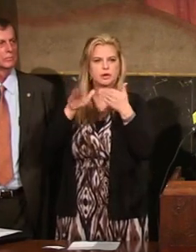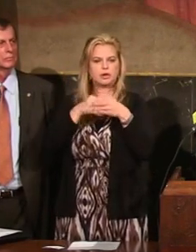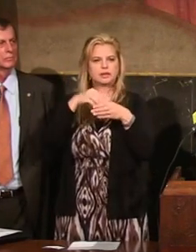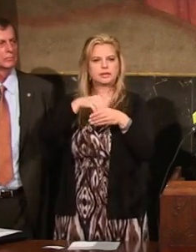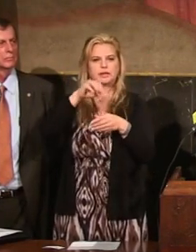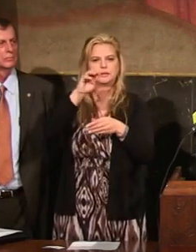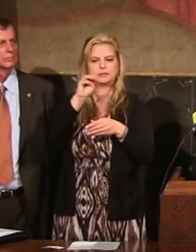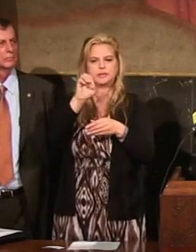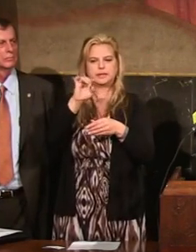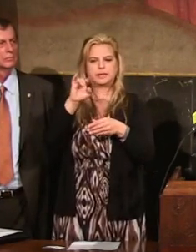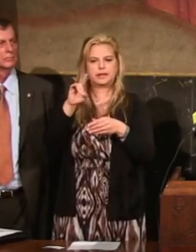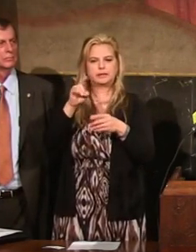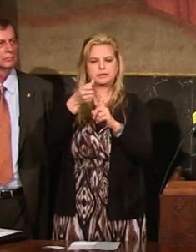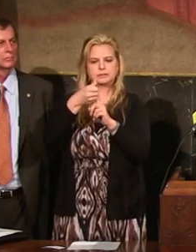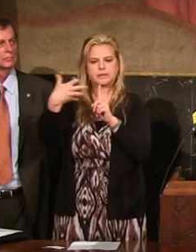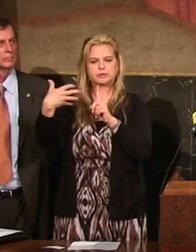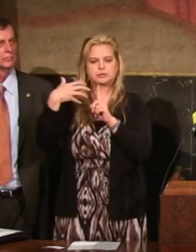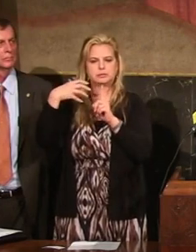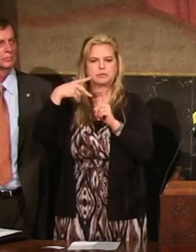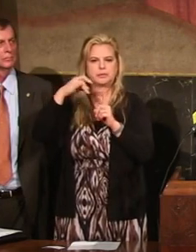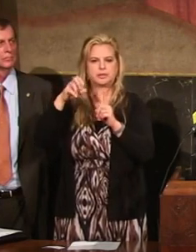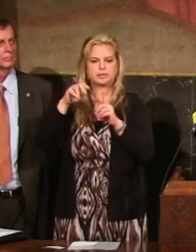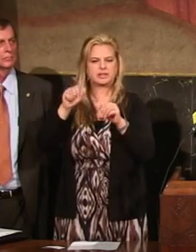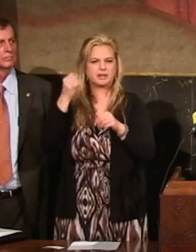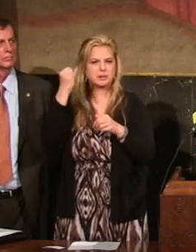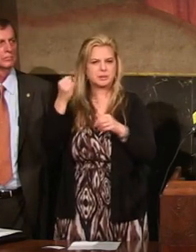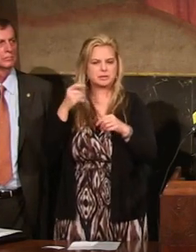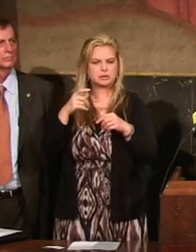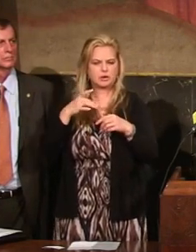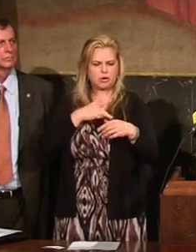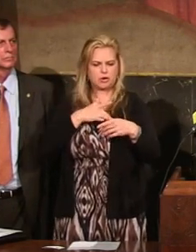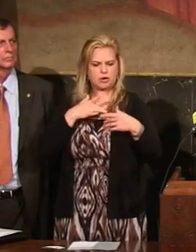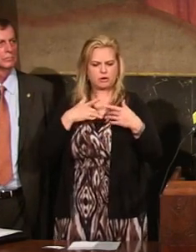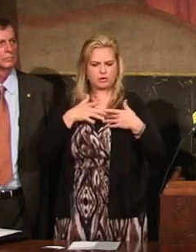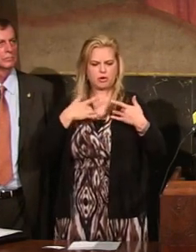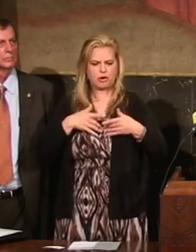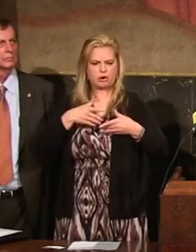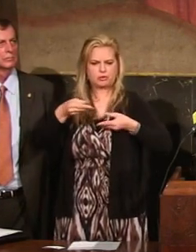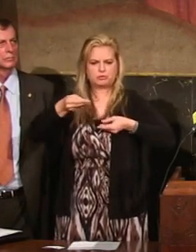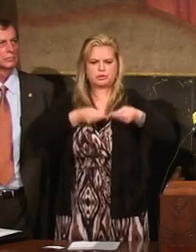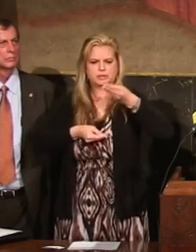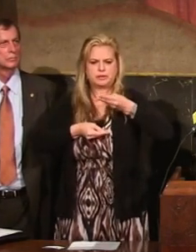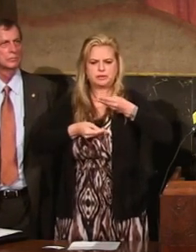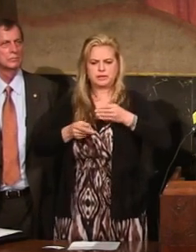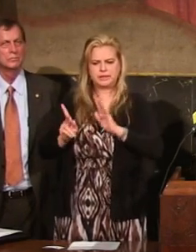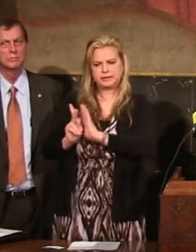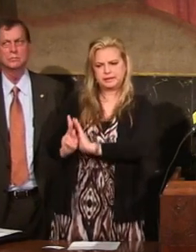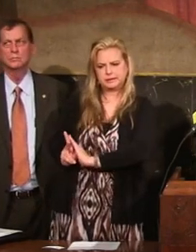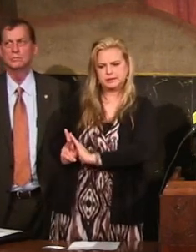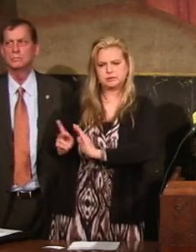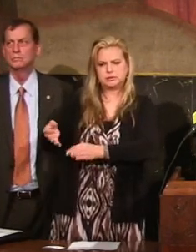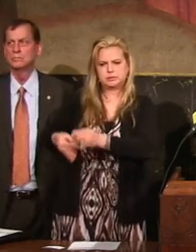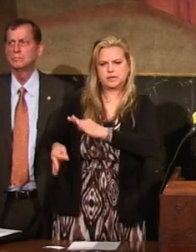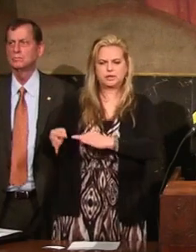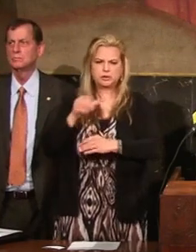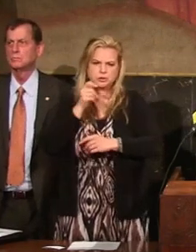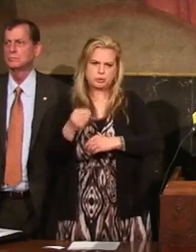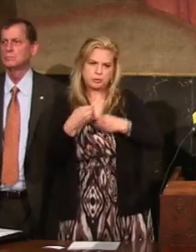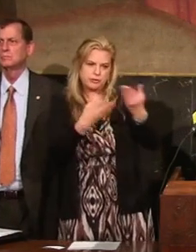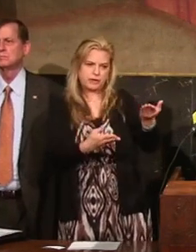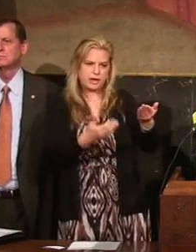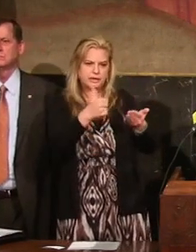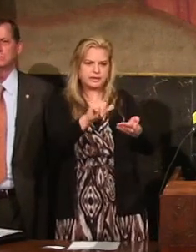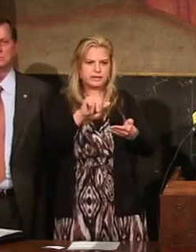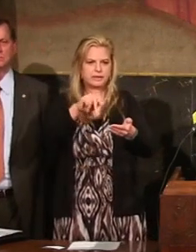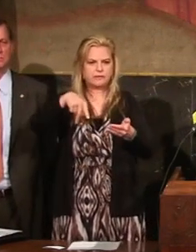expansion population. And who could imagine doing a heart transplant or a kidney transplant and not providing any pharmaceuticals? It's something that we